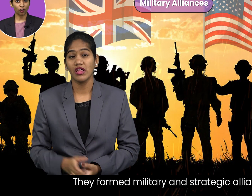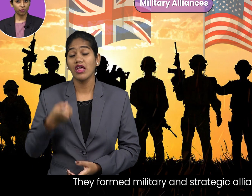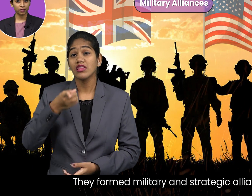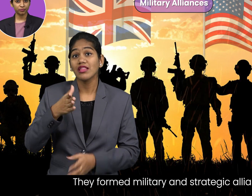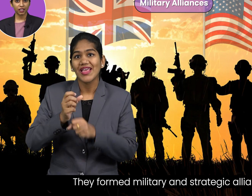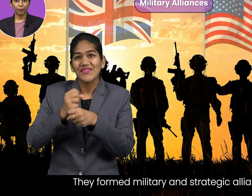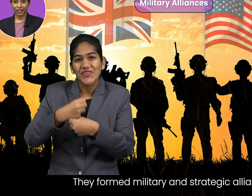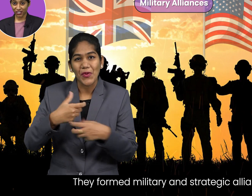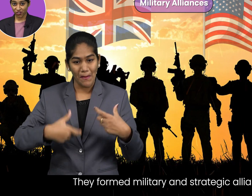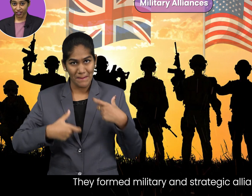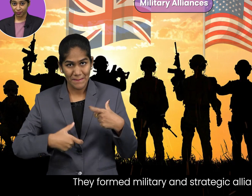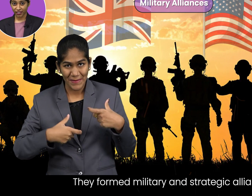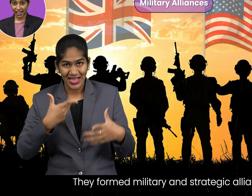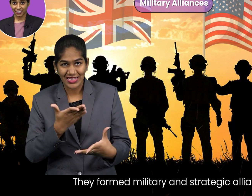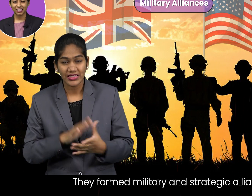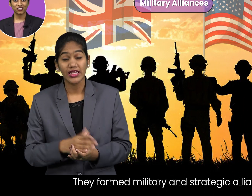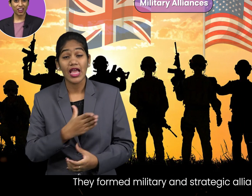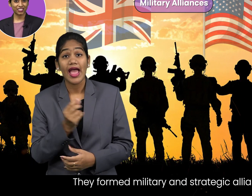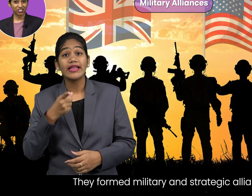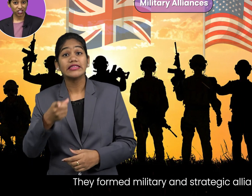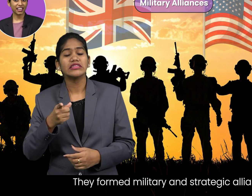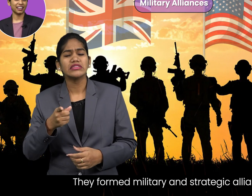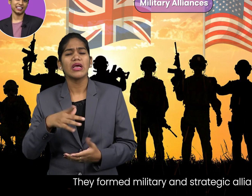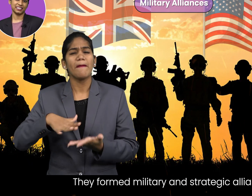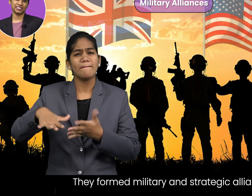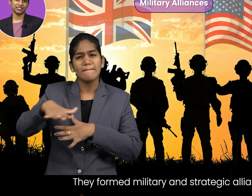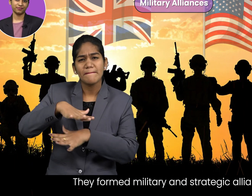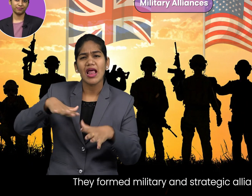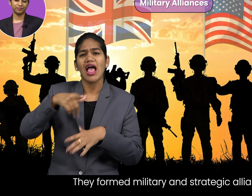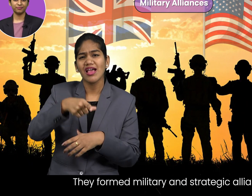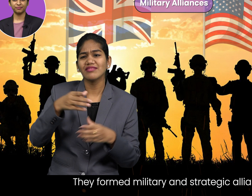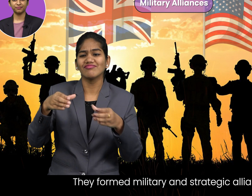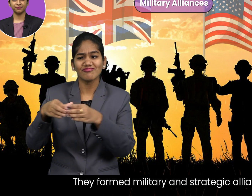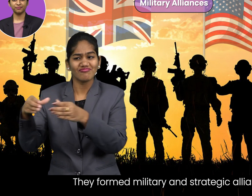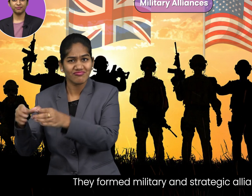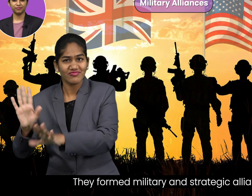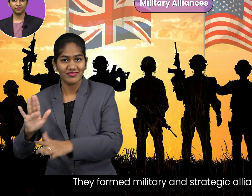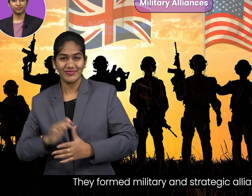They formed military and strategic alliances.